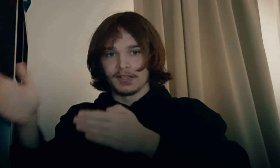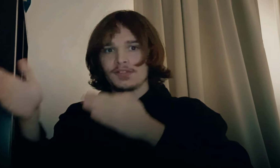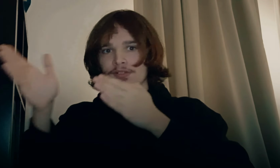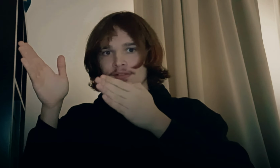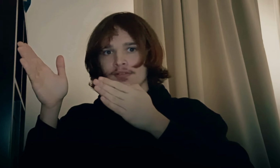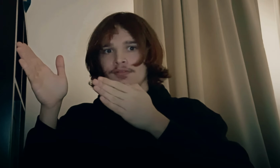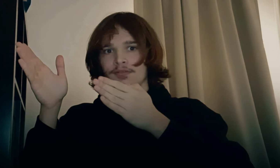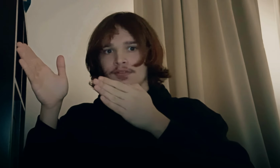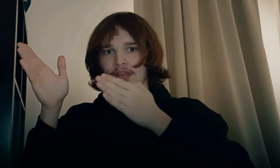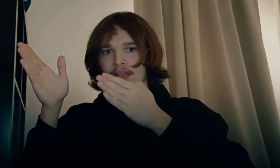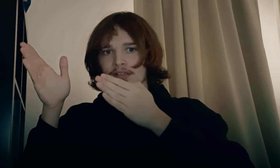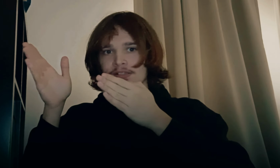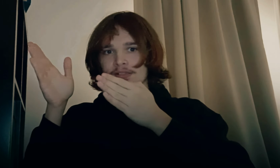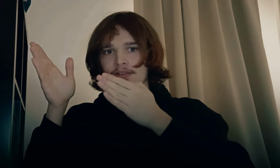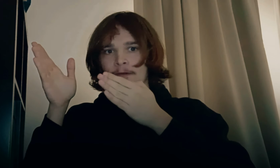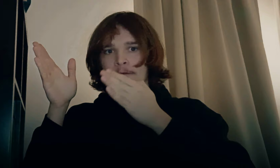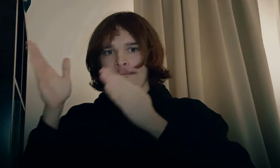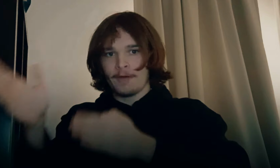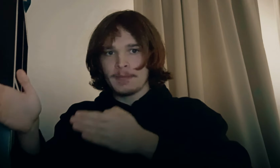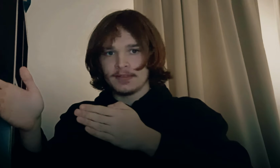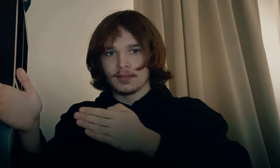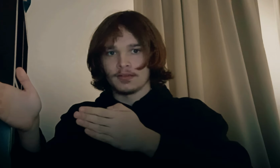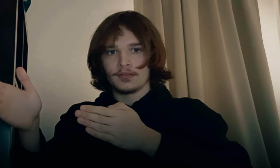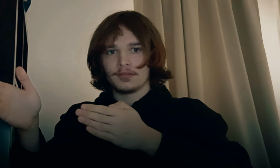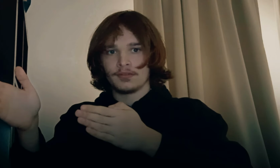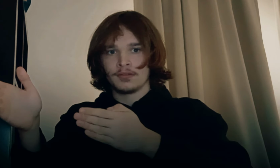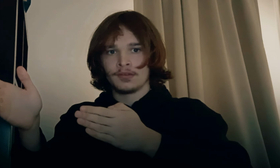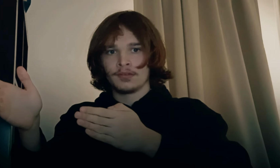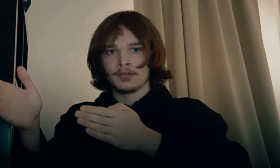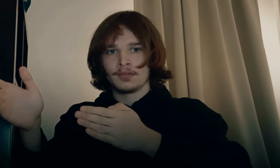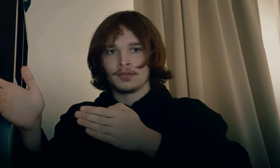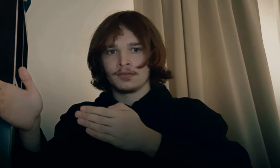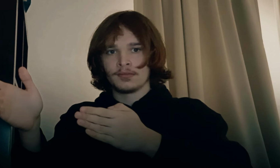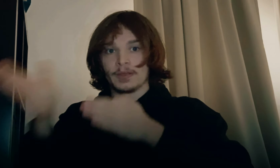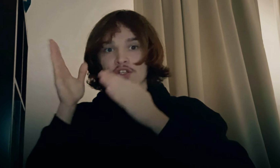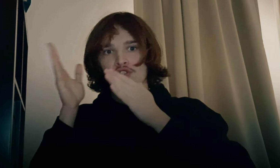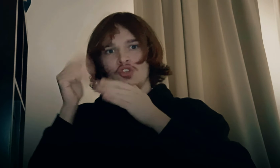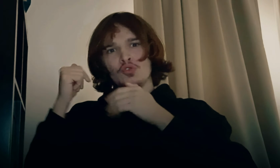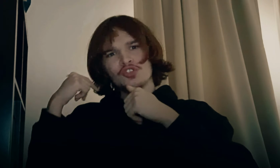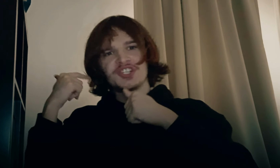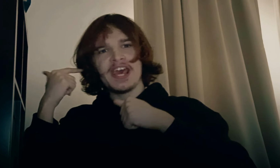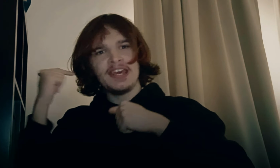This is feminine, because you change.